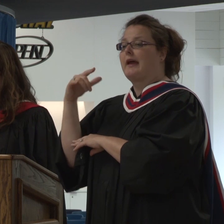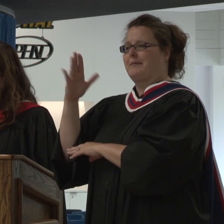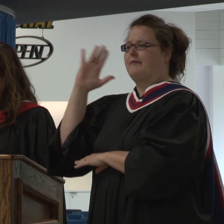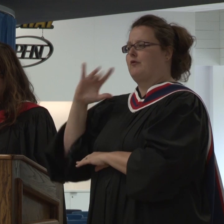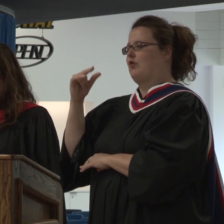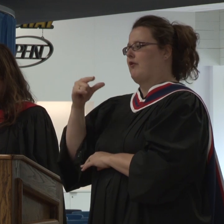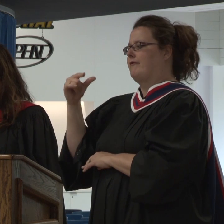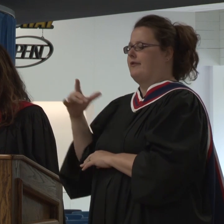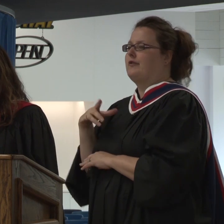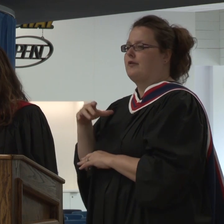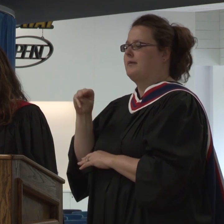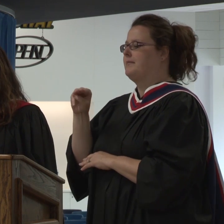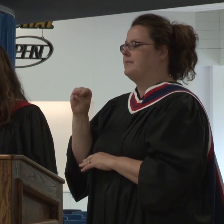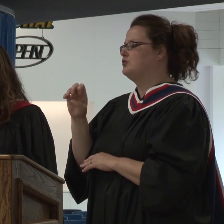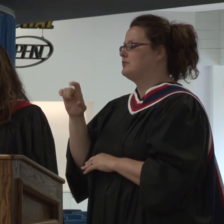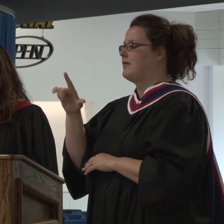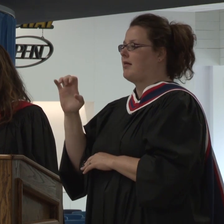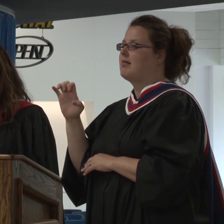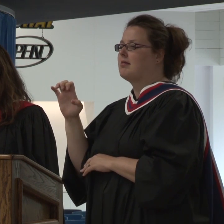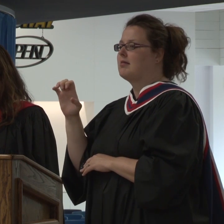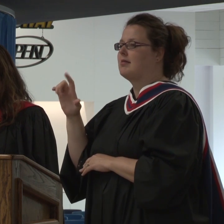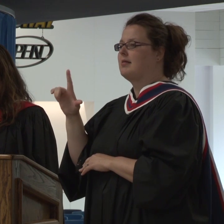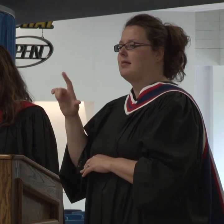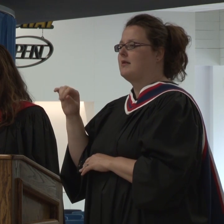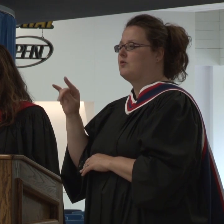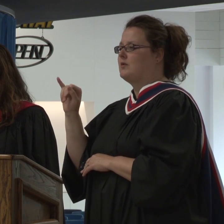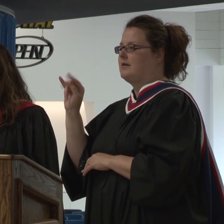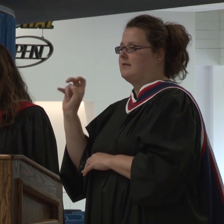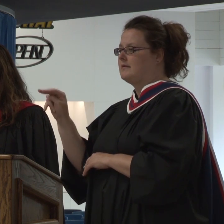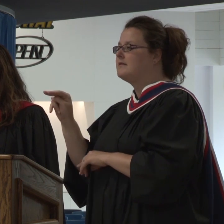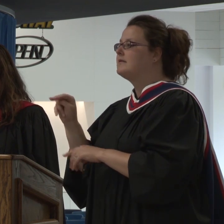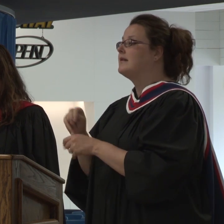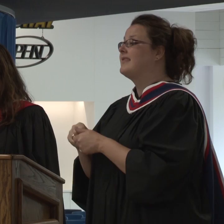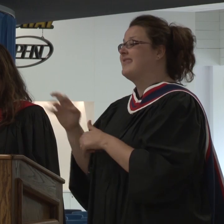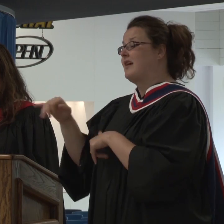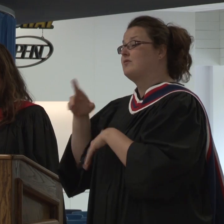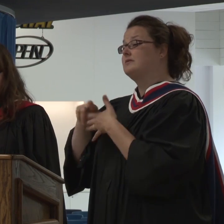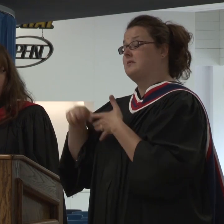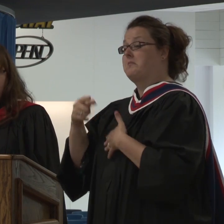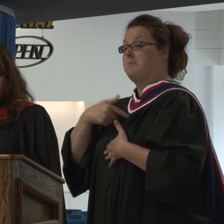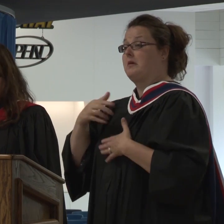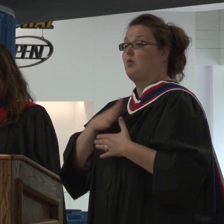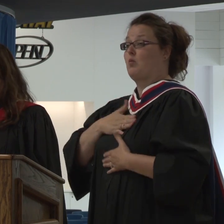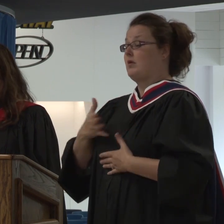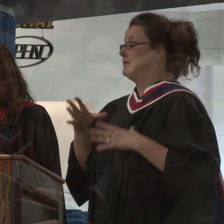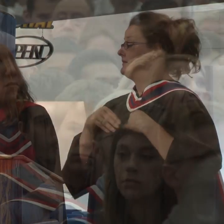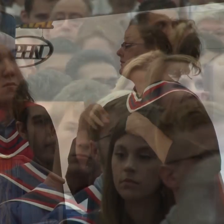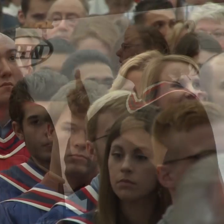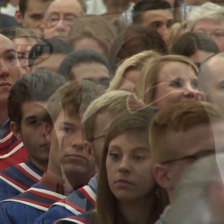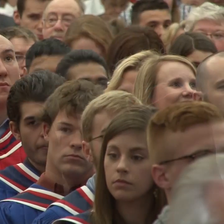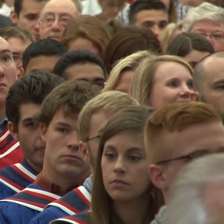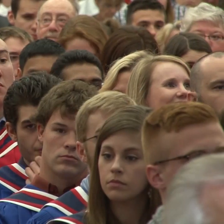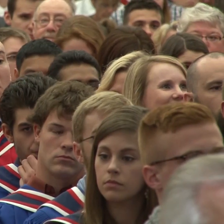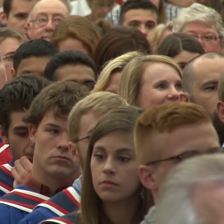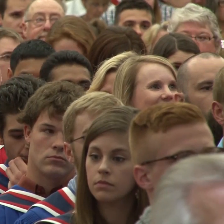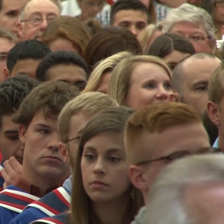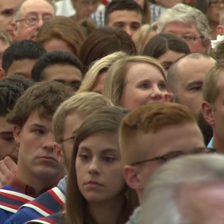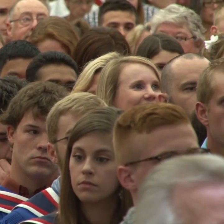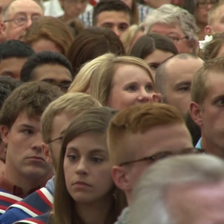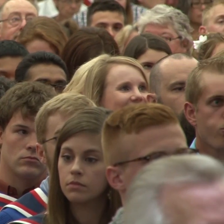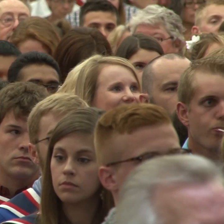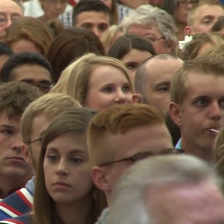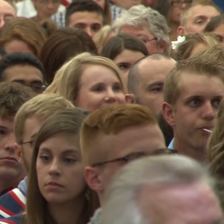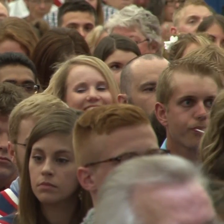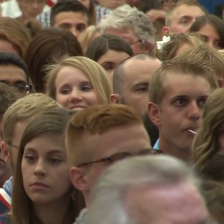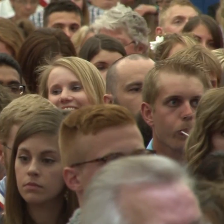an emergency shelter. All of these experiences are a result of taking a risk. Indeed, even my standing